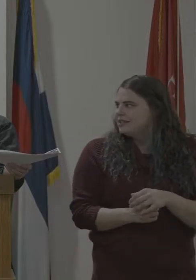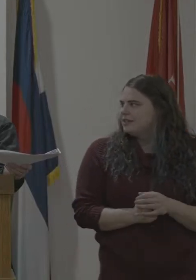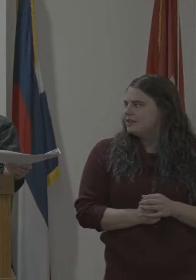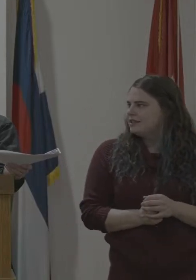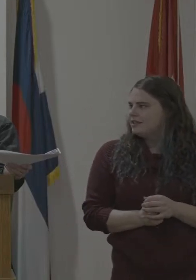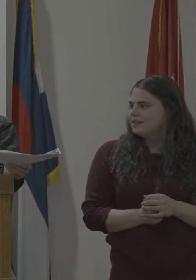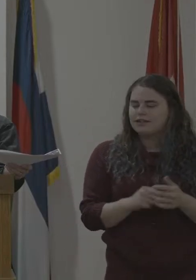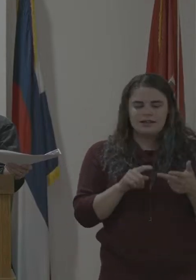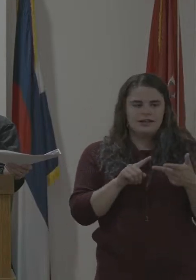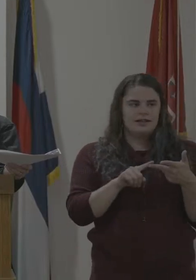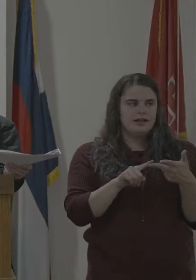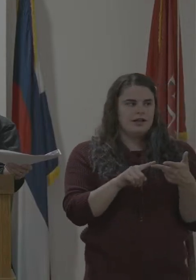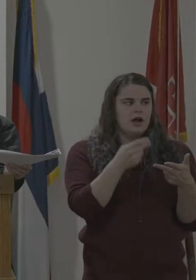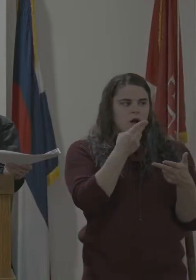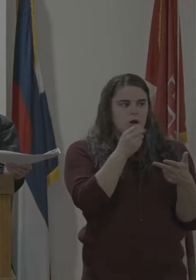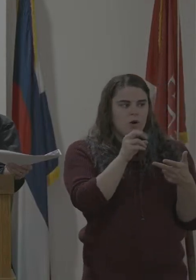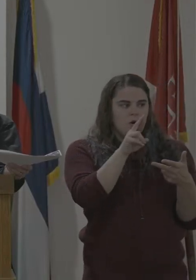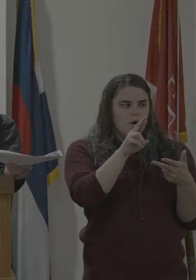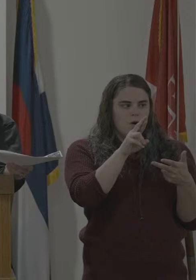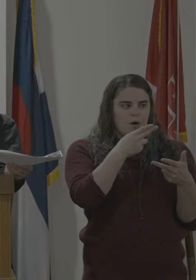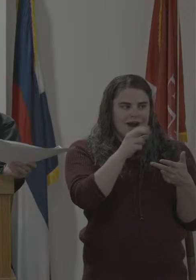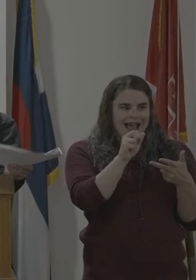We have Jorge over there.